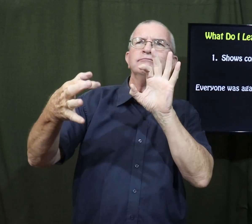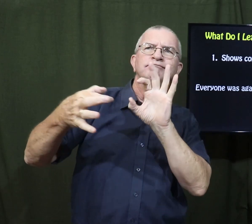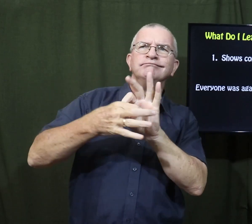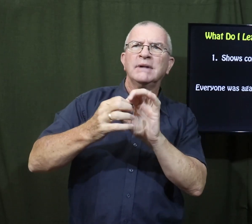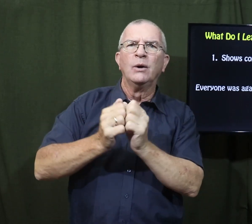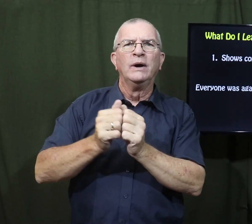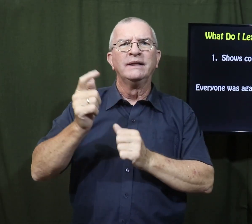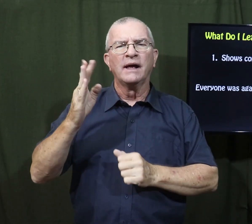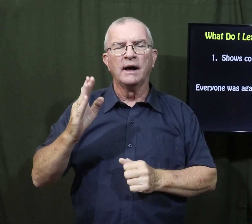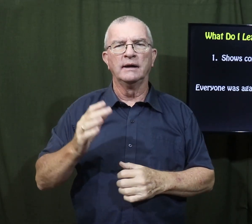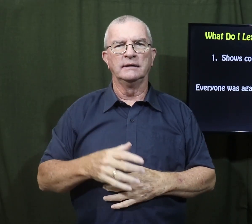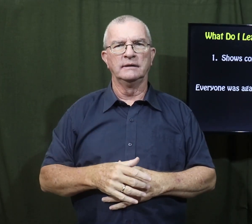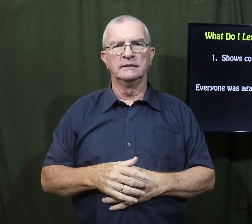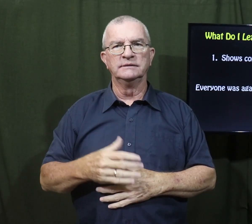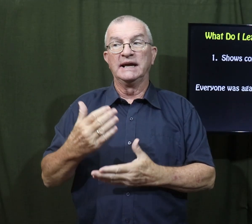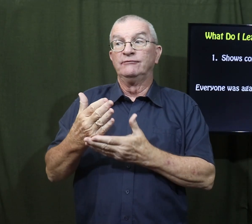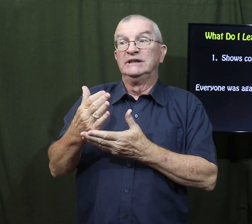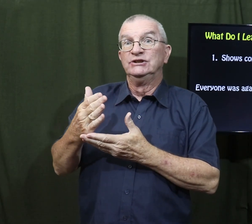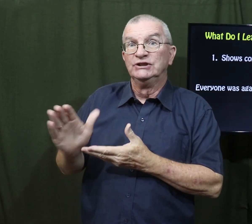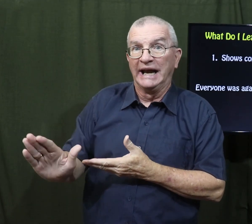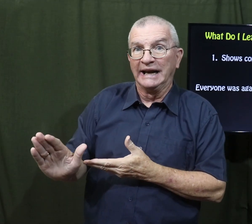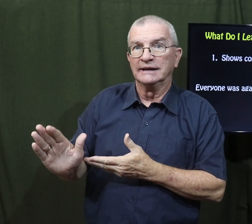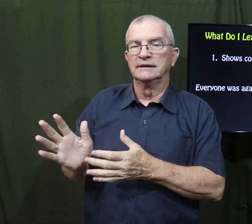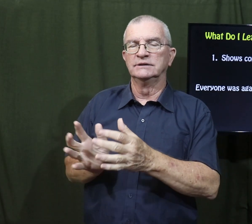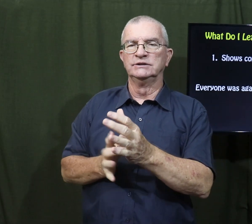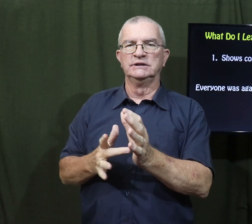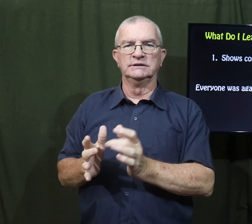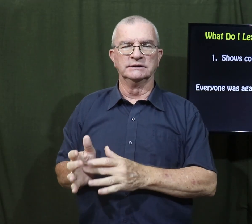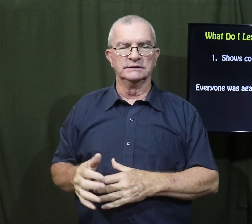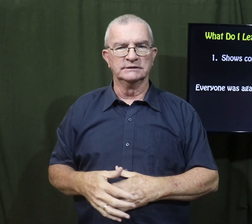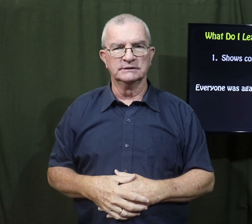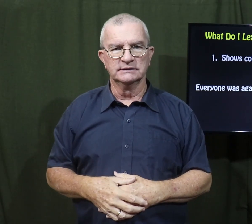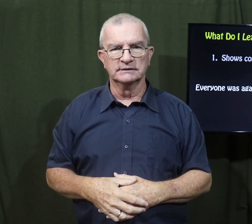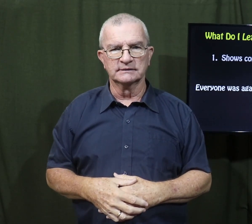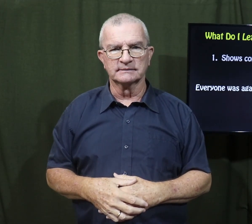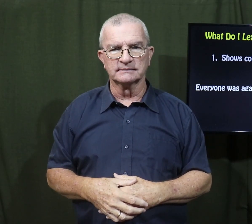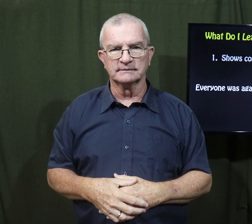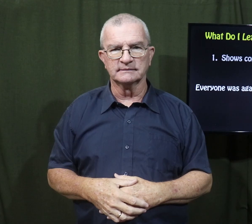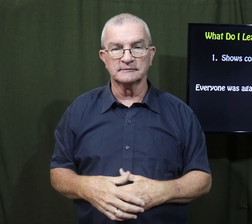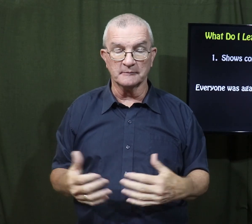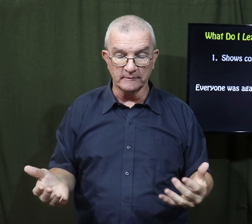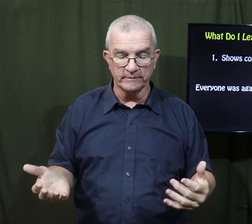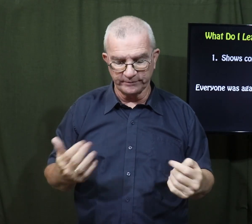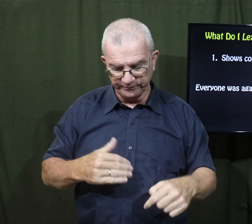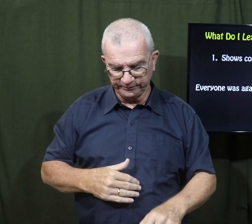God, how to connect with God, because they reject Jesus.